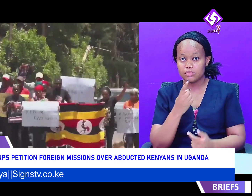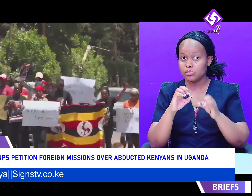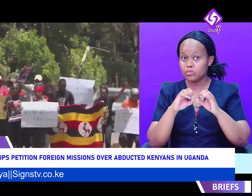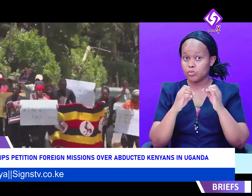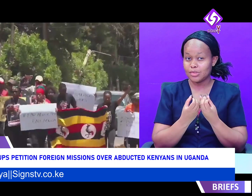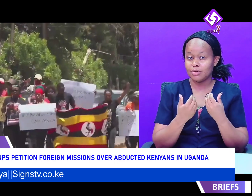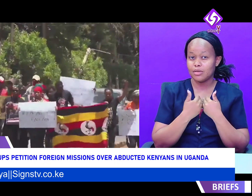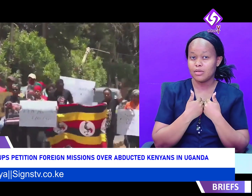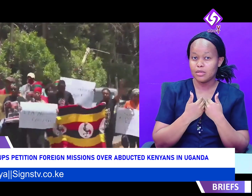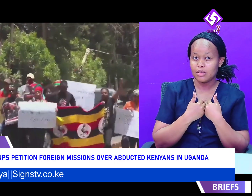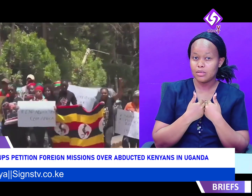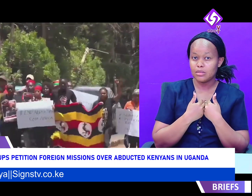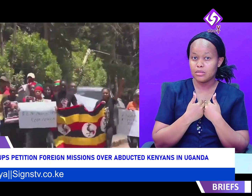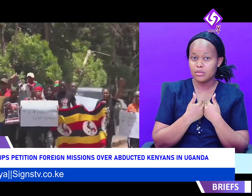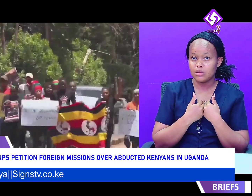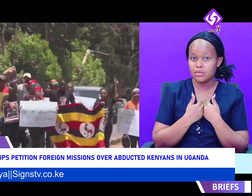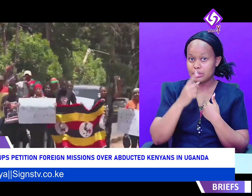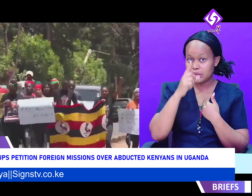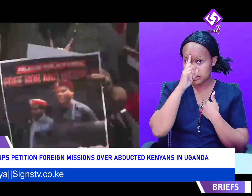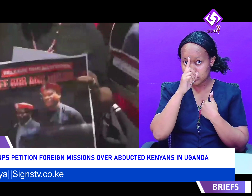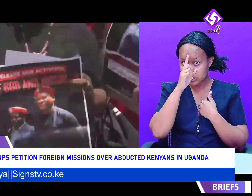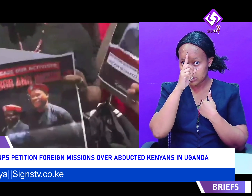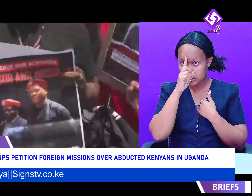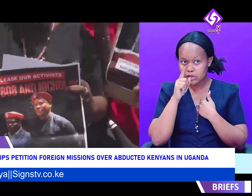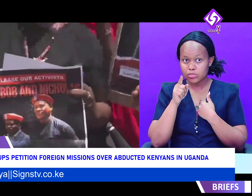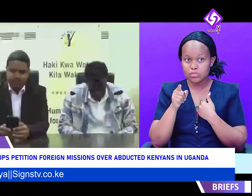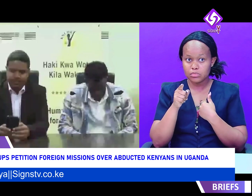to exert pressure on the governments of both Uganda and Kenya.